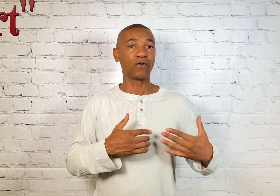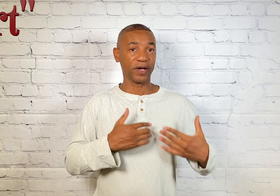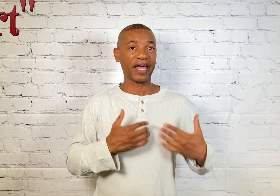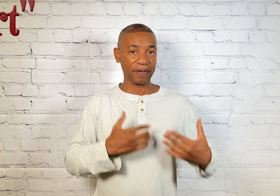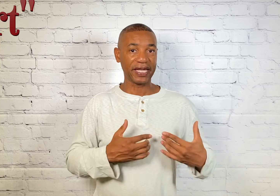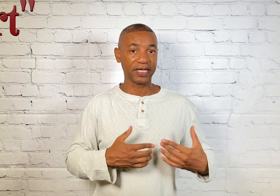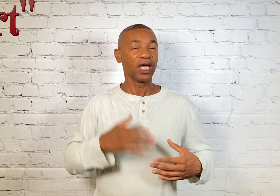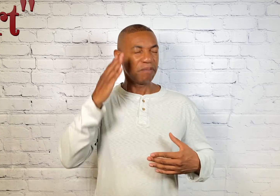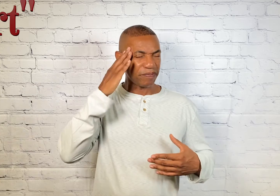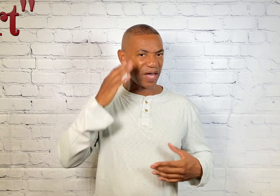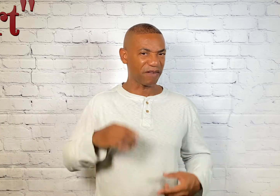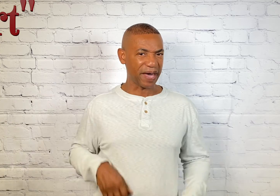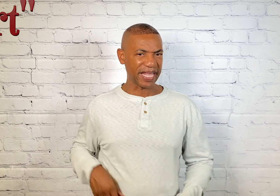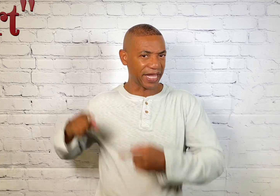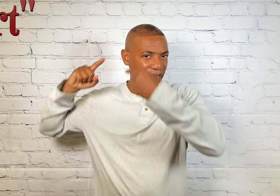that pain is. Maybe you have a bad headache,